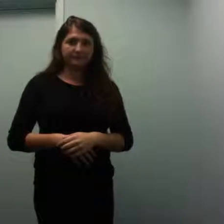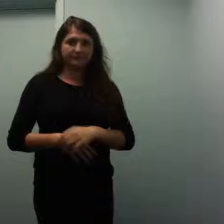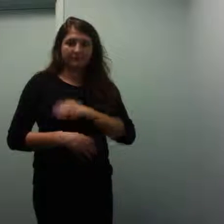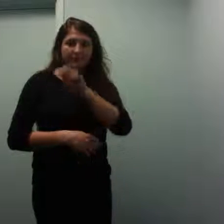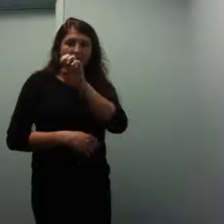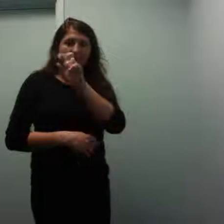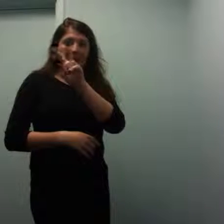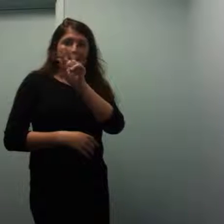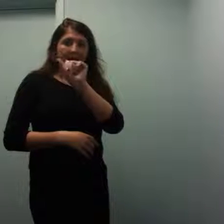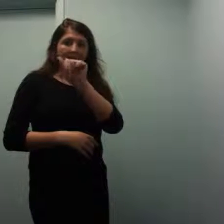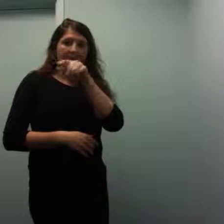evaporation.